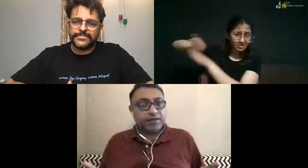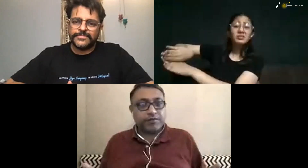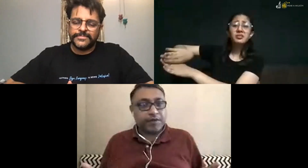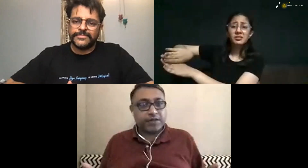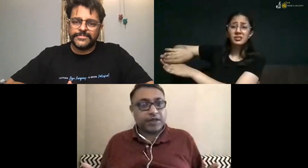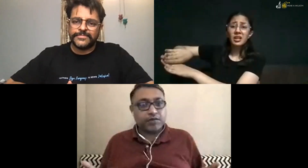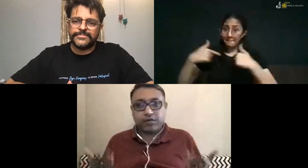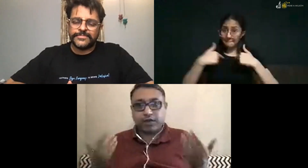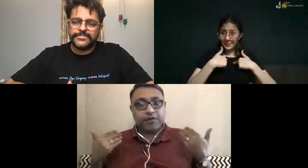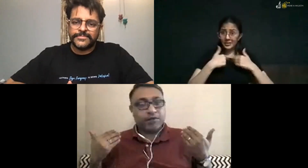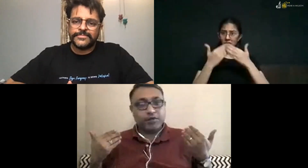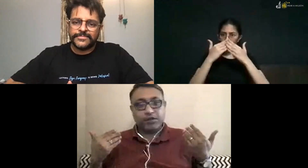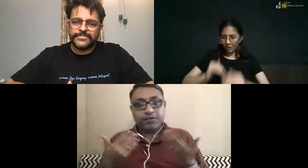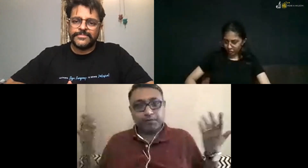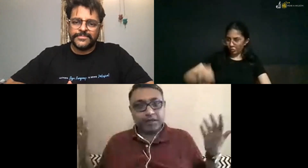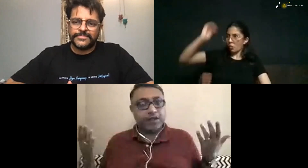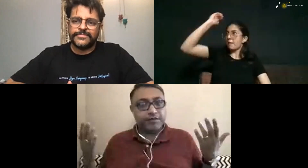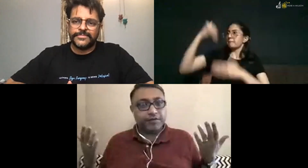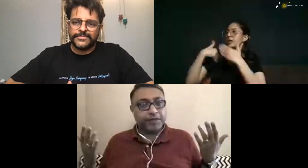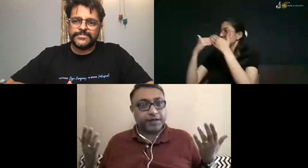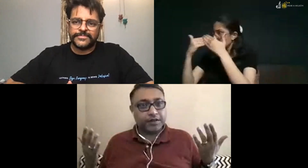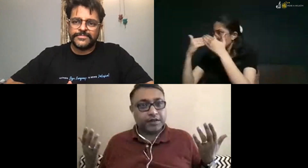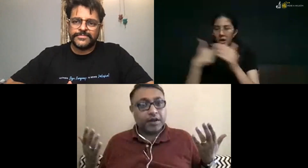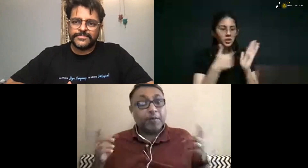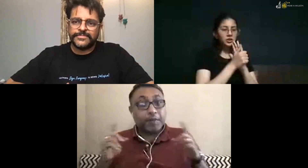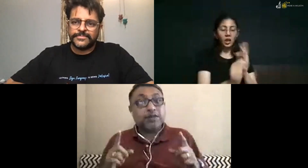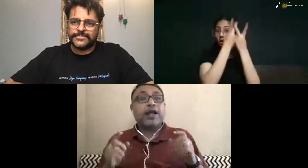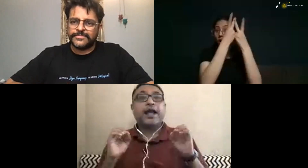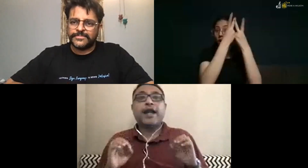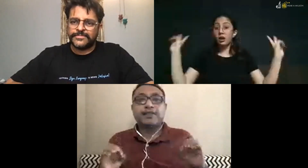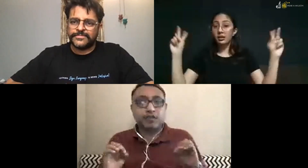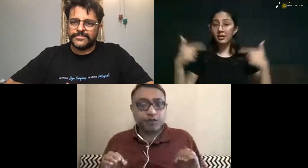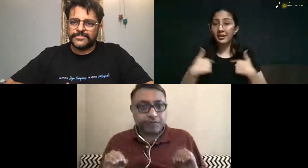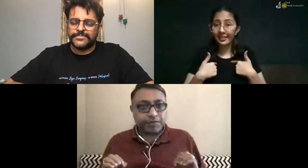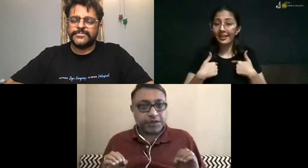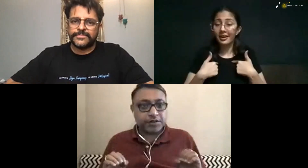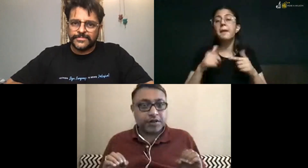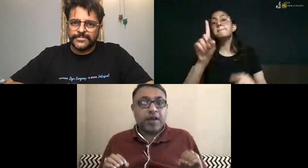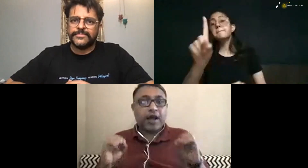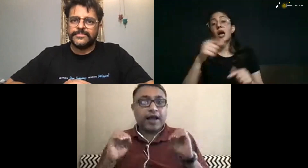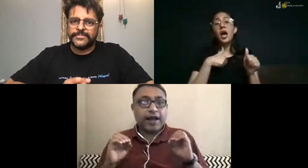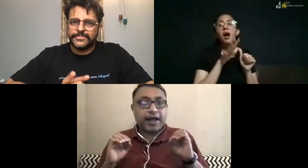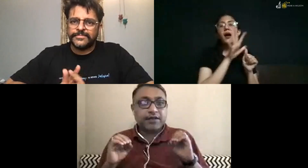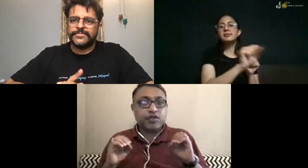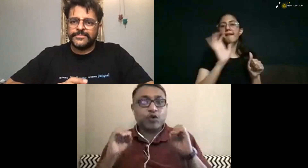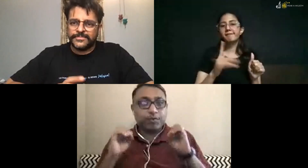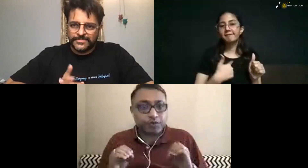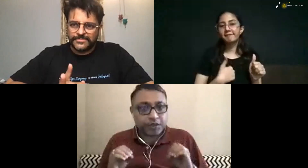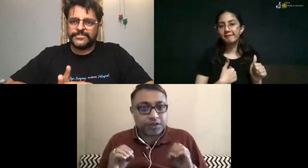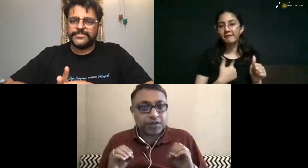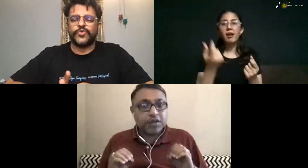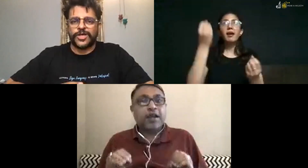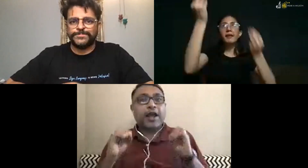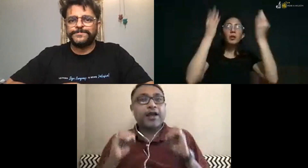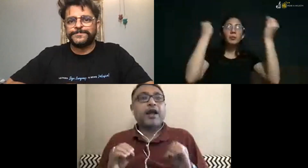studied from my childhood, I'm doing something completely different from that. But I had access to information, I had access to